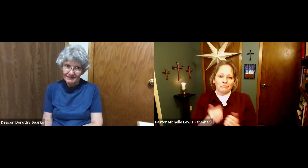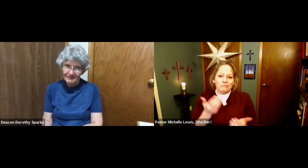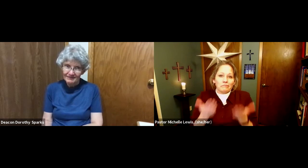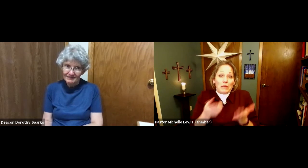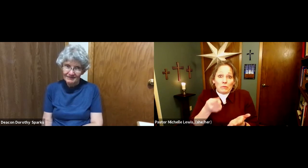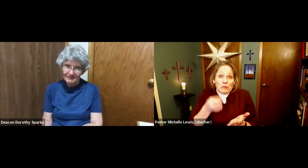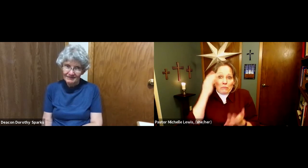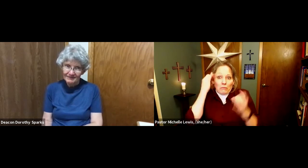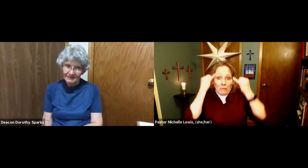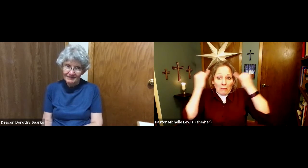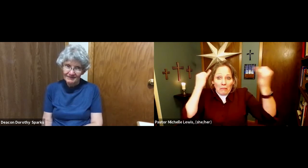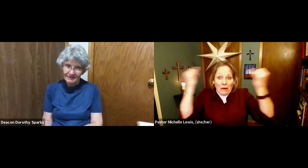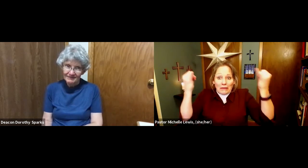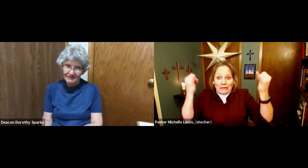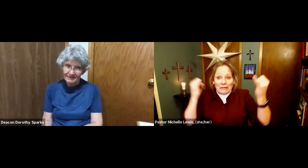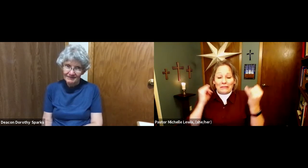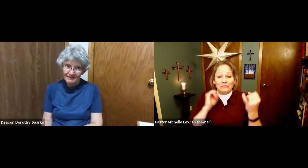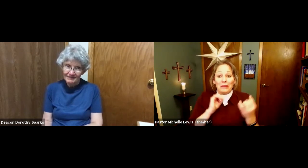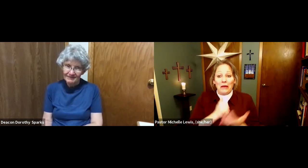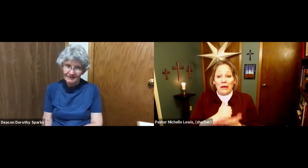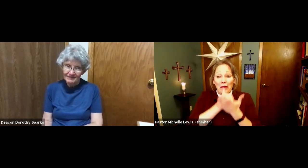And you may be wondering how you can help.